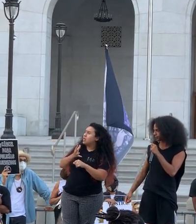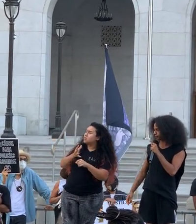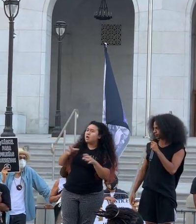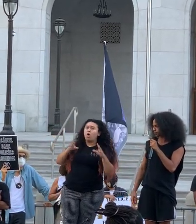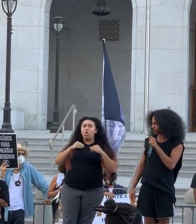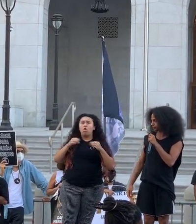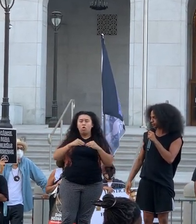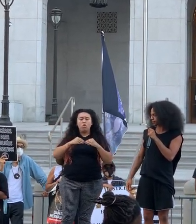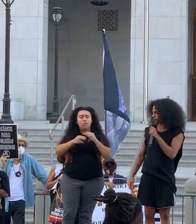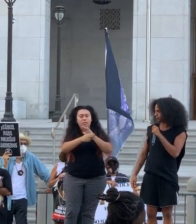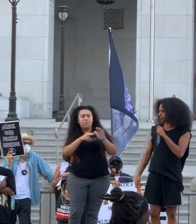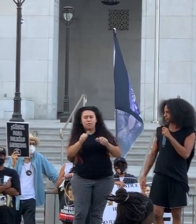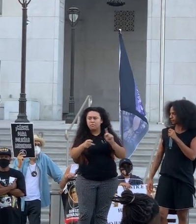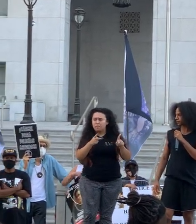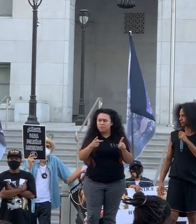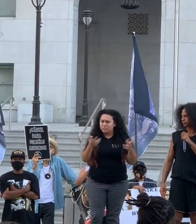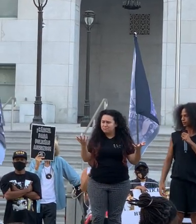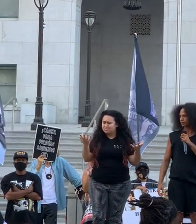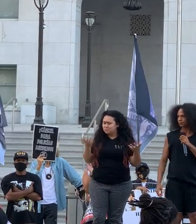other.